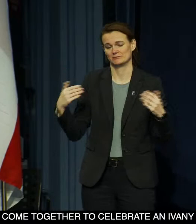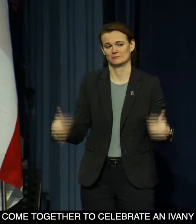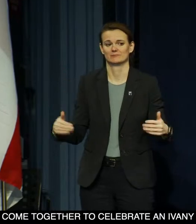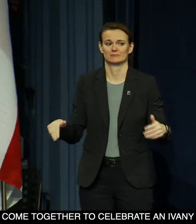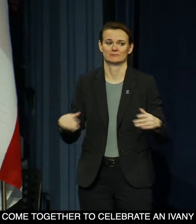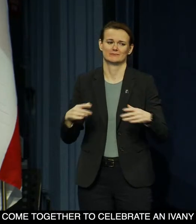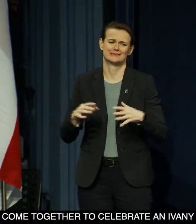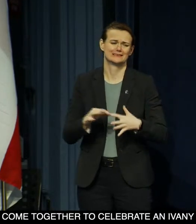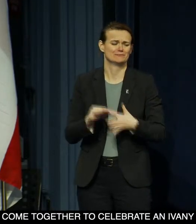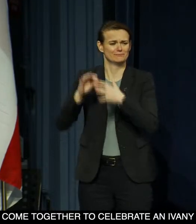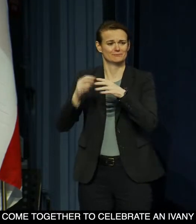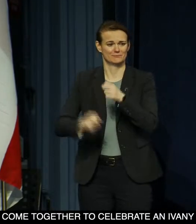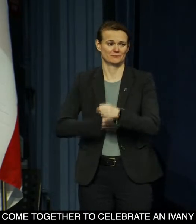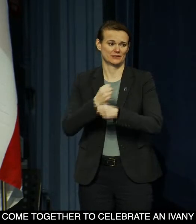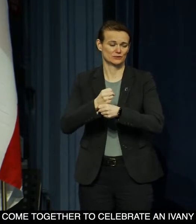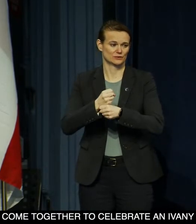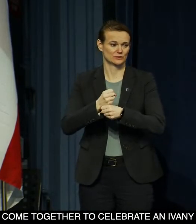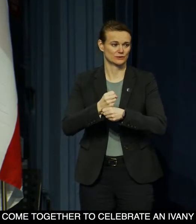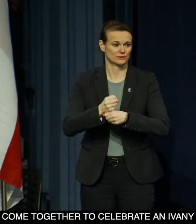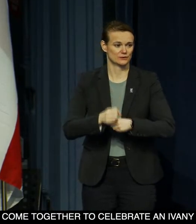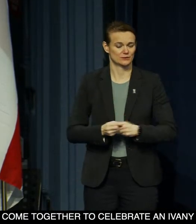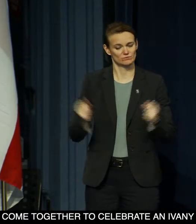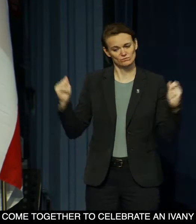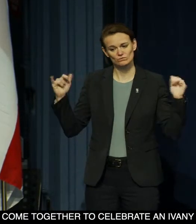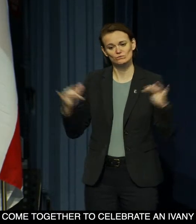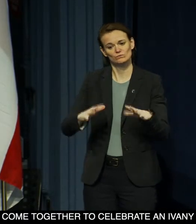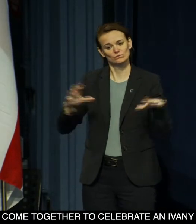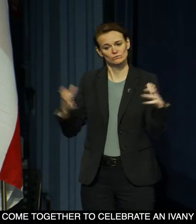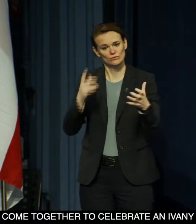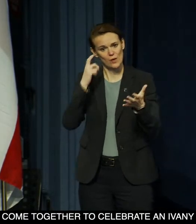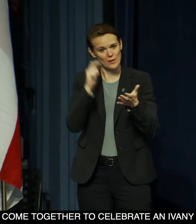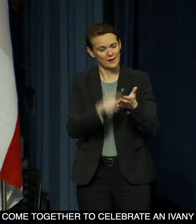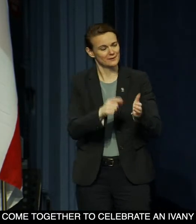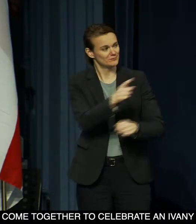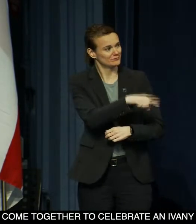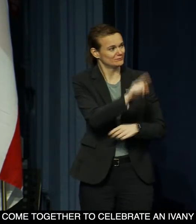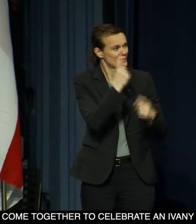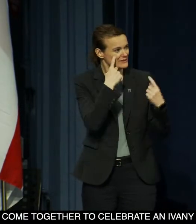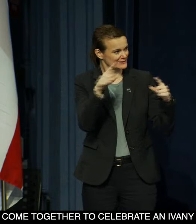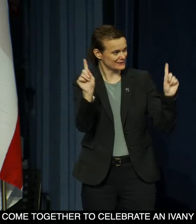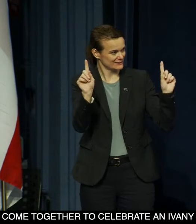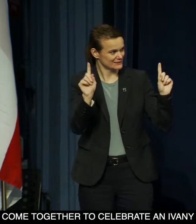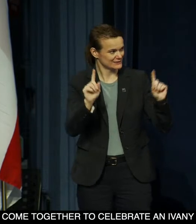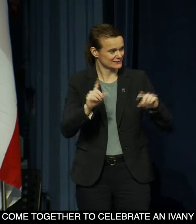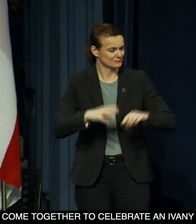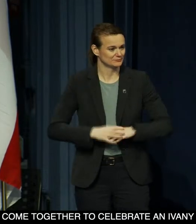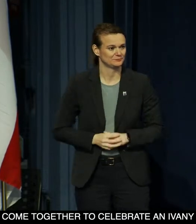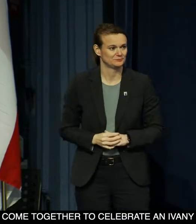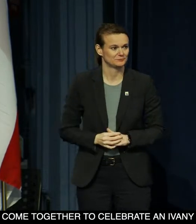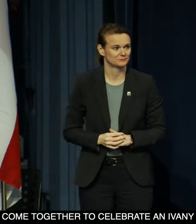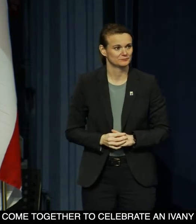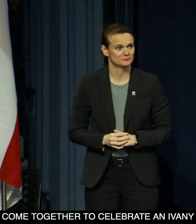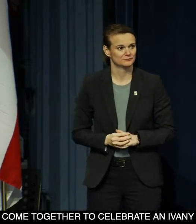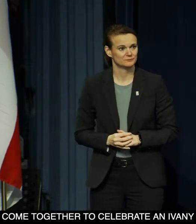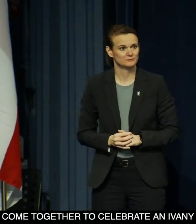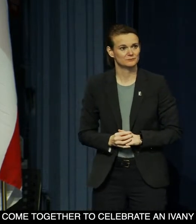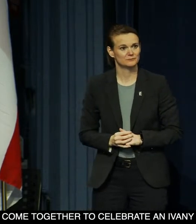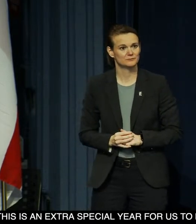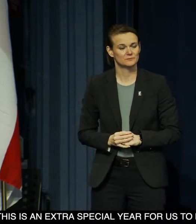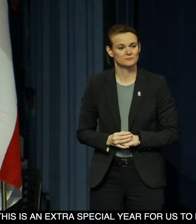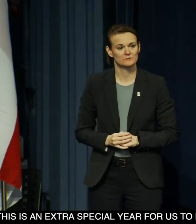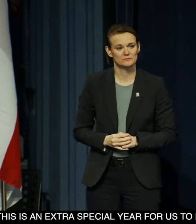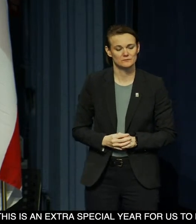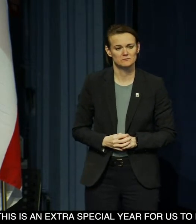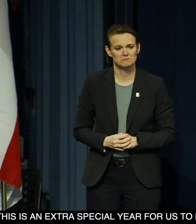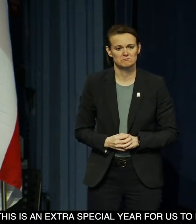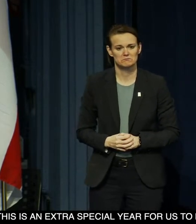special year for us to be coming together to recognize your success as our students. You know, over the